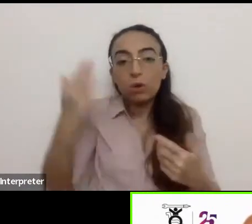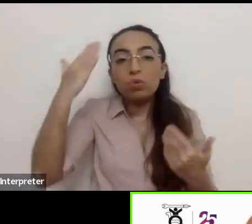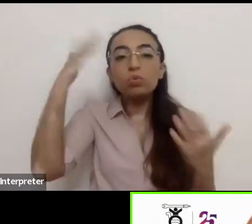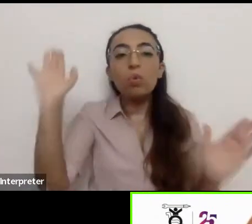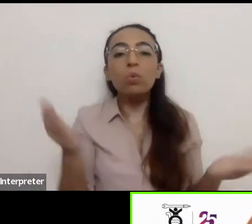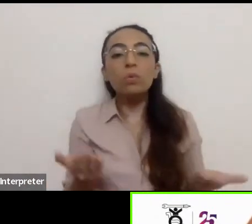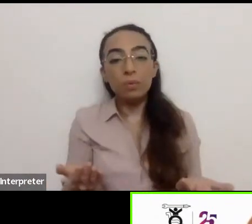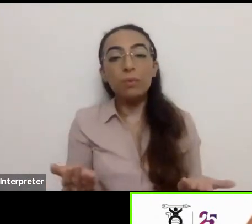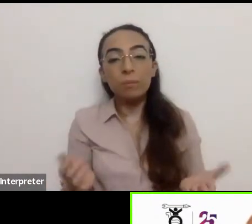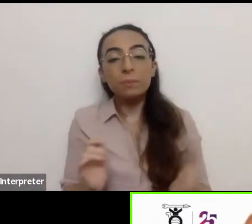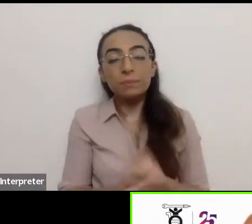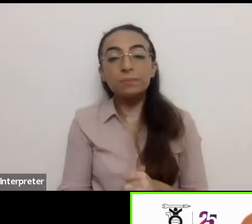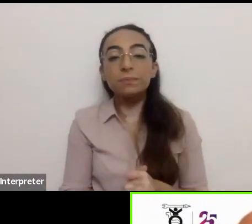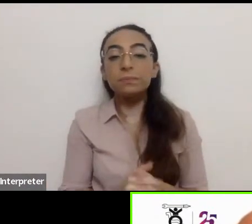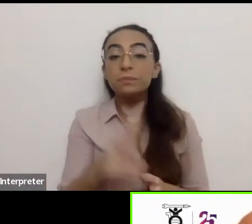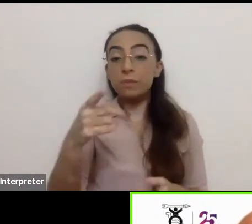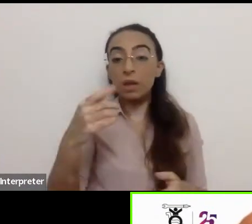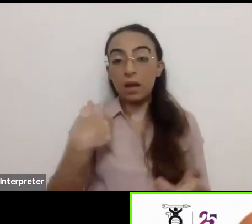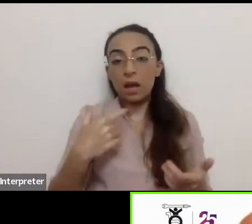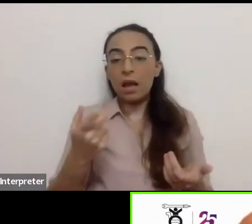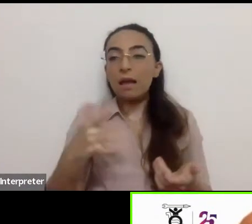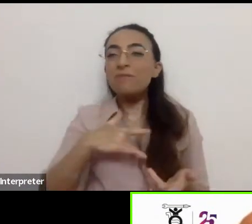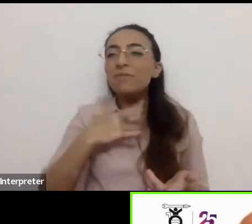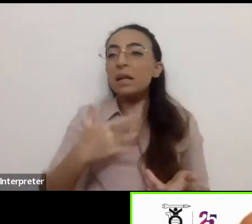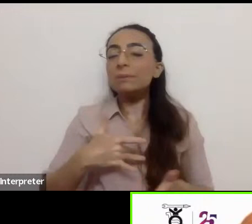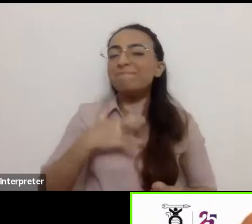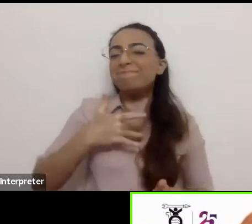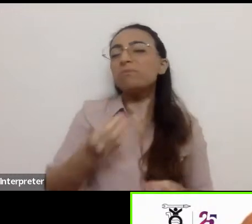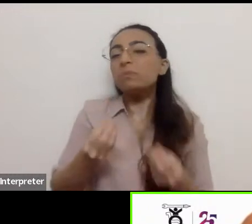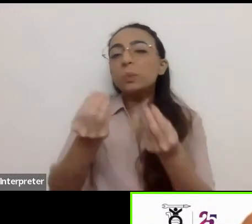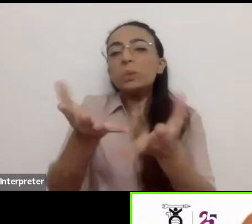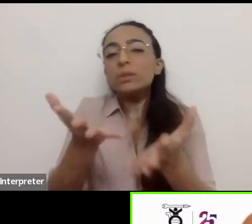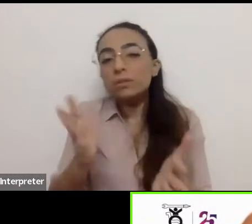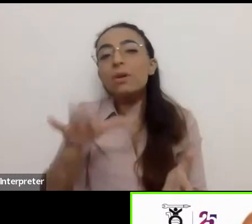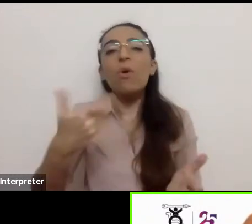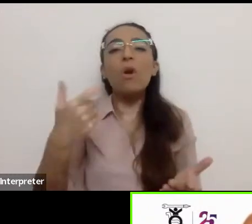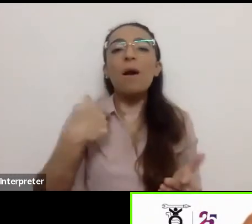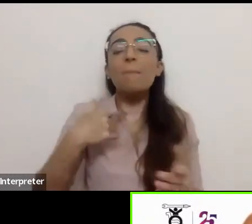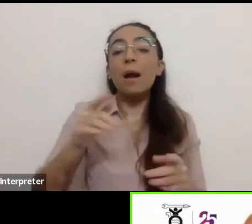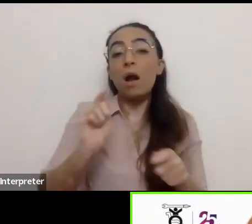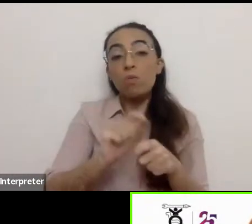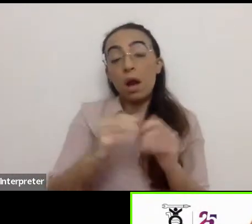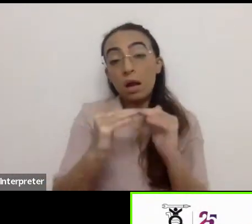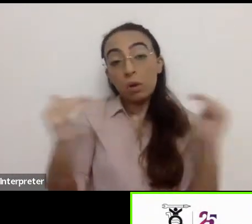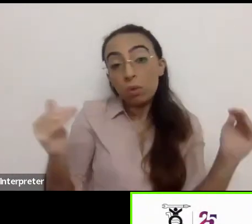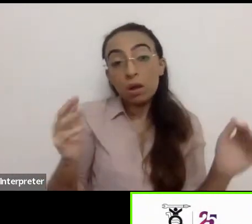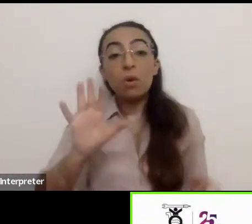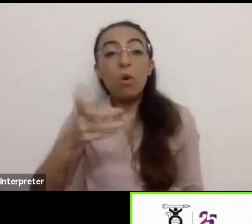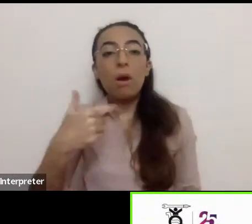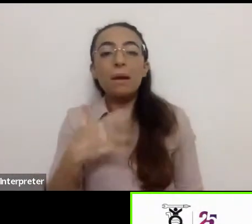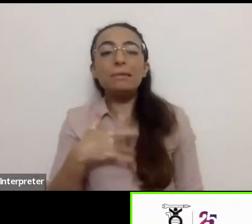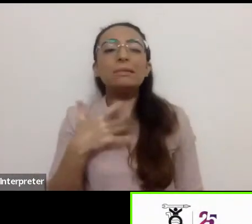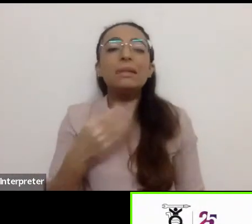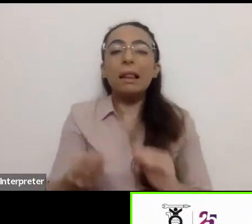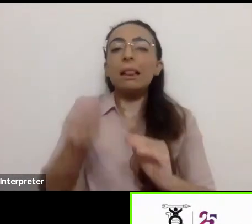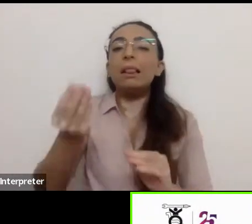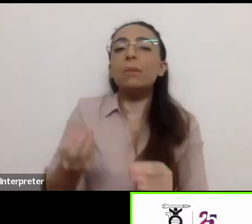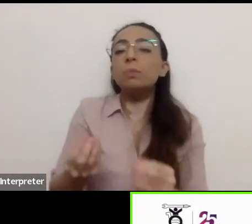etc., do they show sympathy, or do they treat a co-worker as a co-worker?